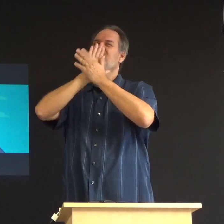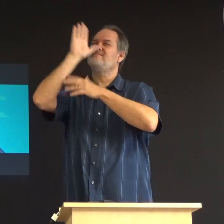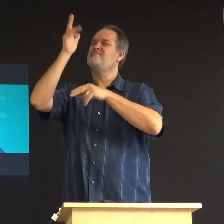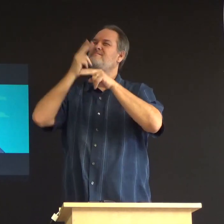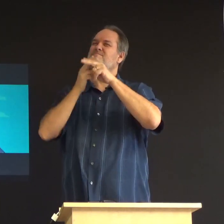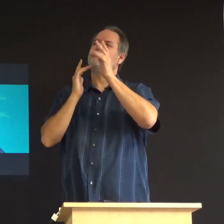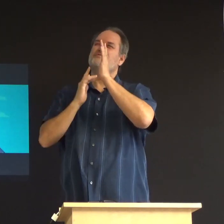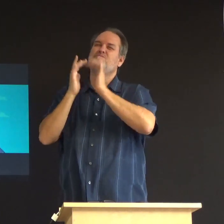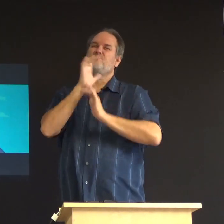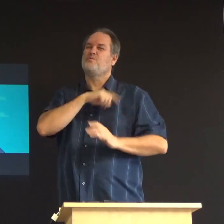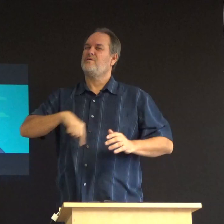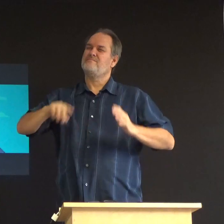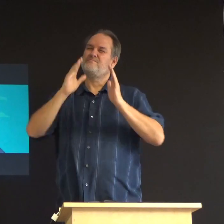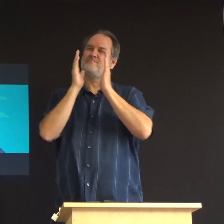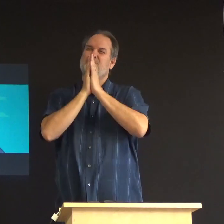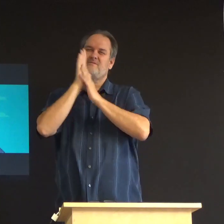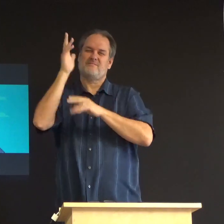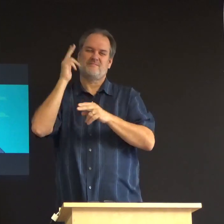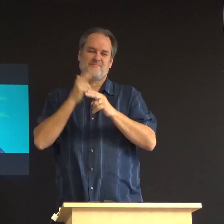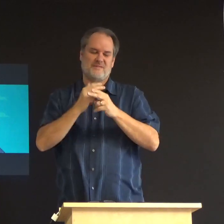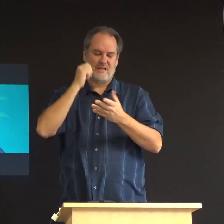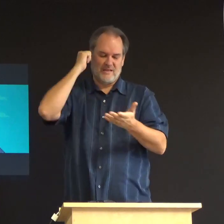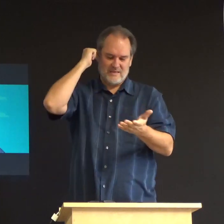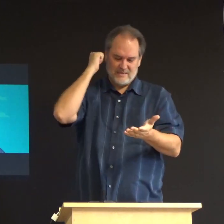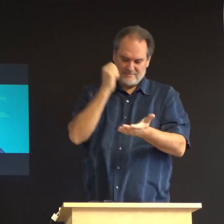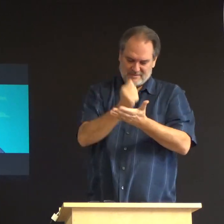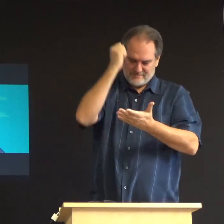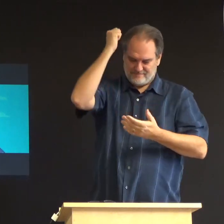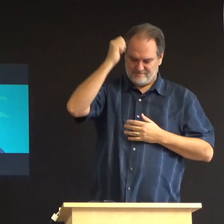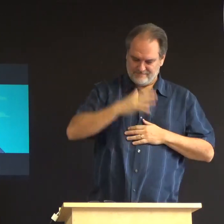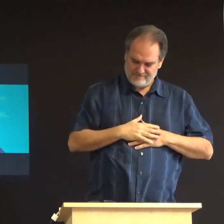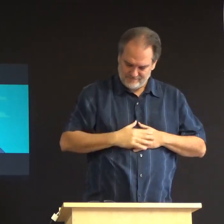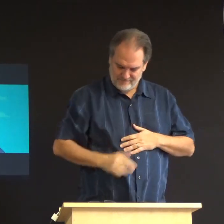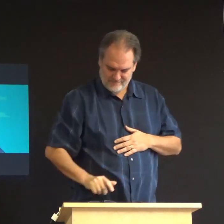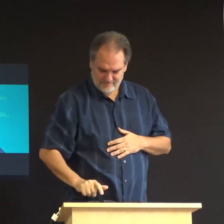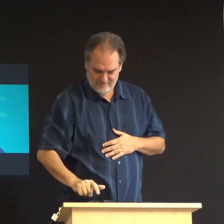And we need to the praise and the truth of the heaven and the